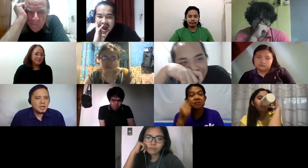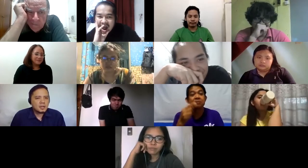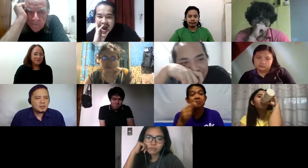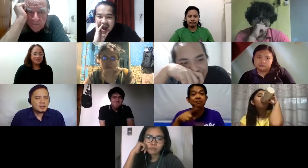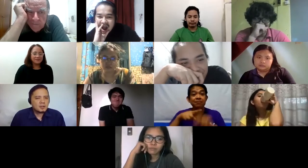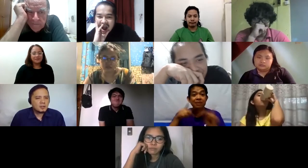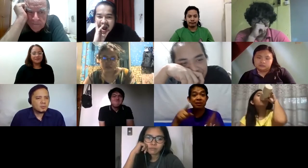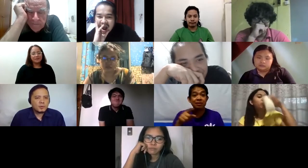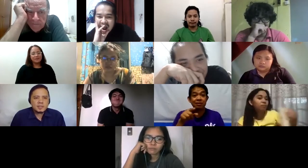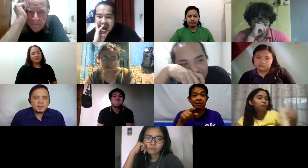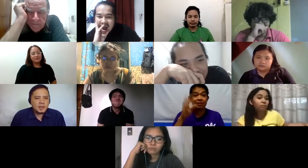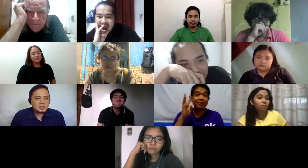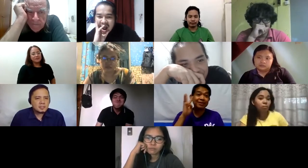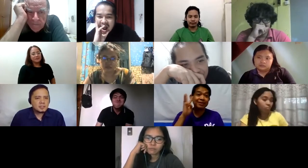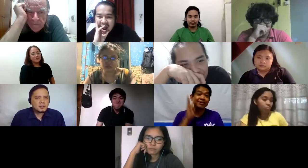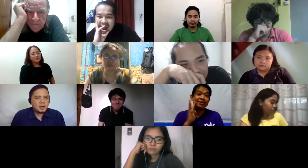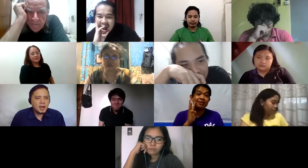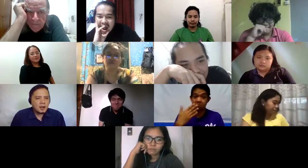we always have to ask each other how.